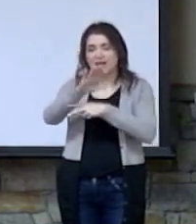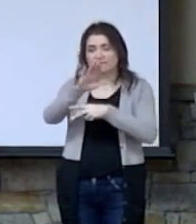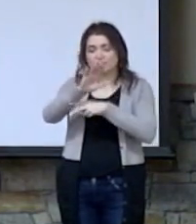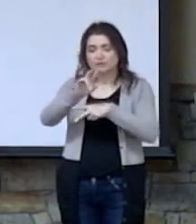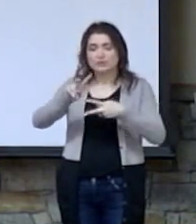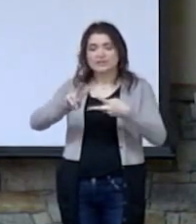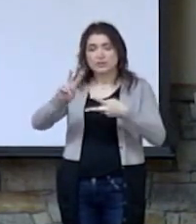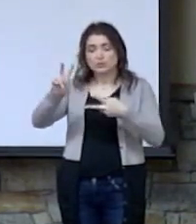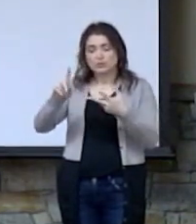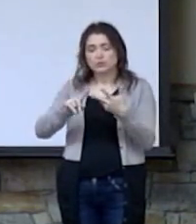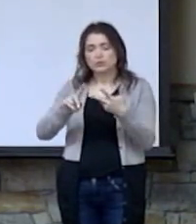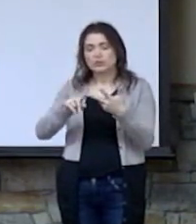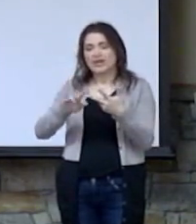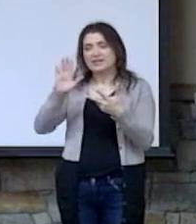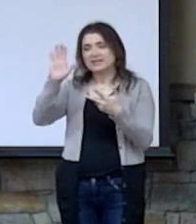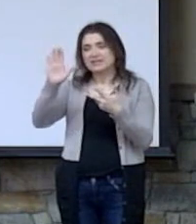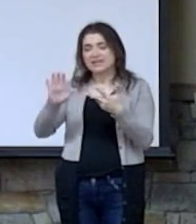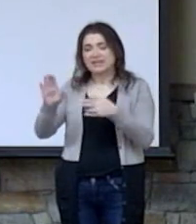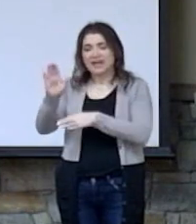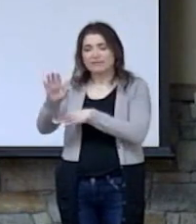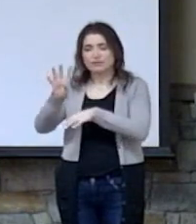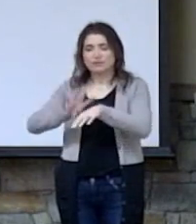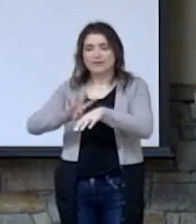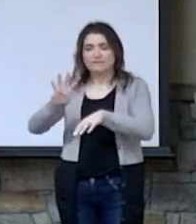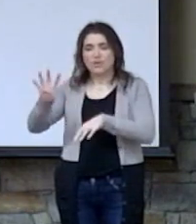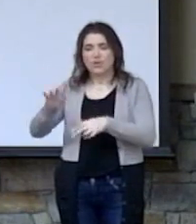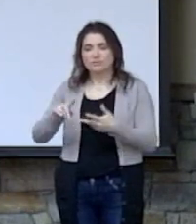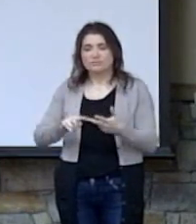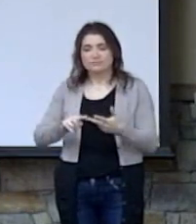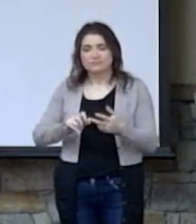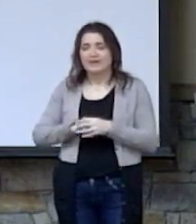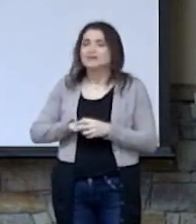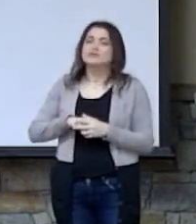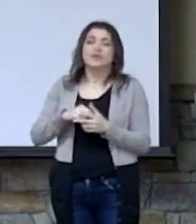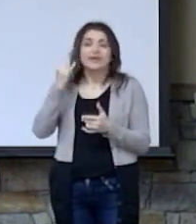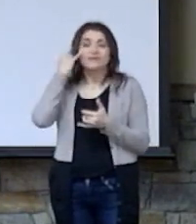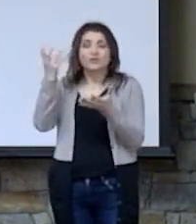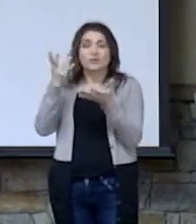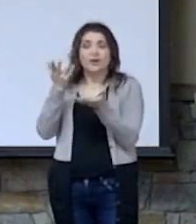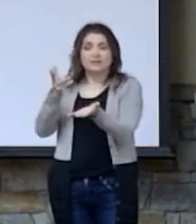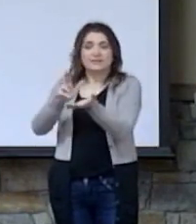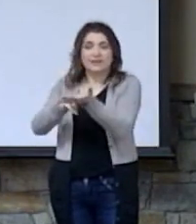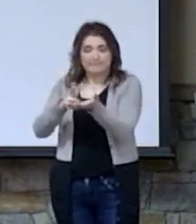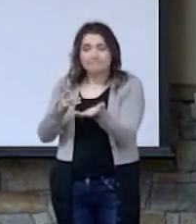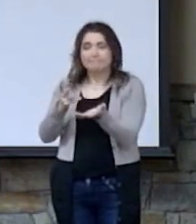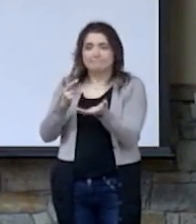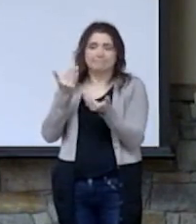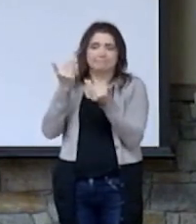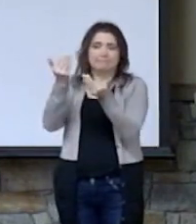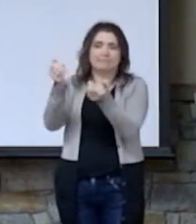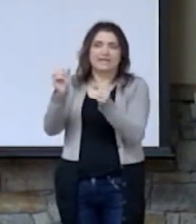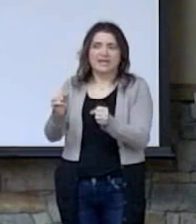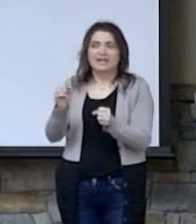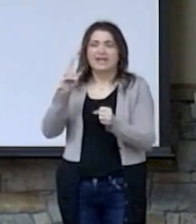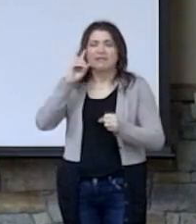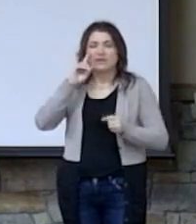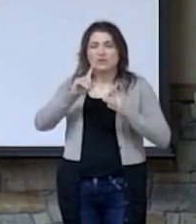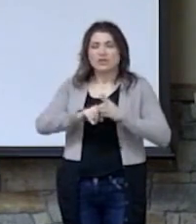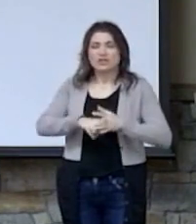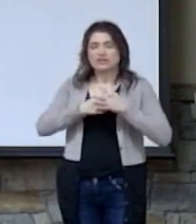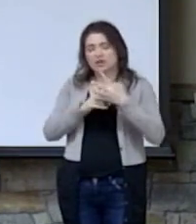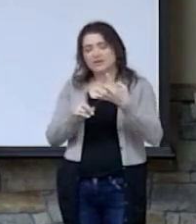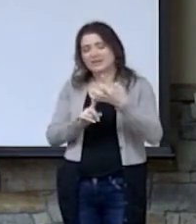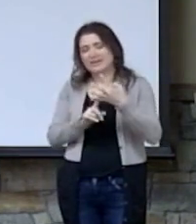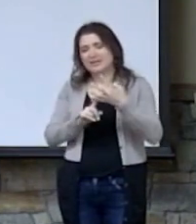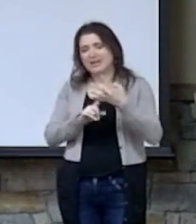Sunday afternoons at 4. So if you want to participate, just sign up on the sheet. We're looking to start those. I think it's going to be the end of the